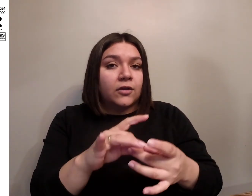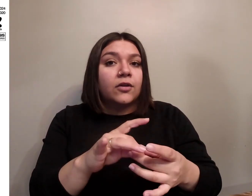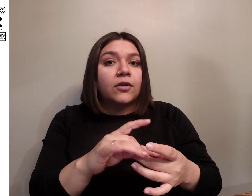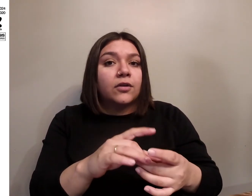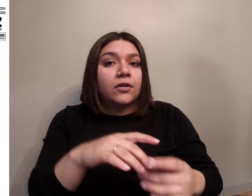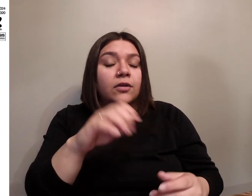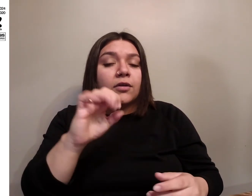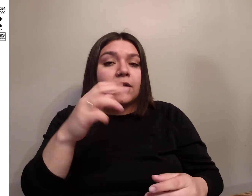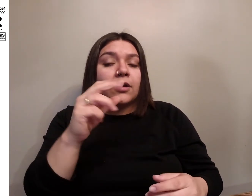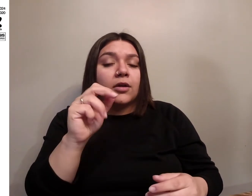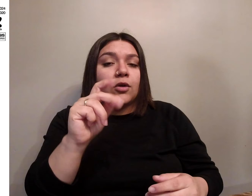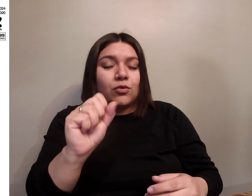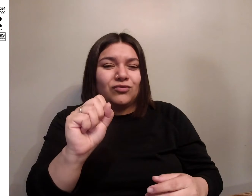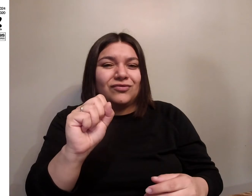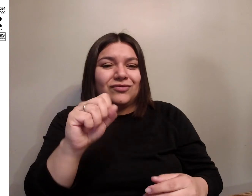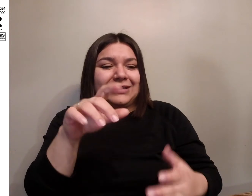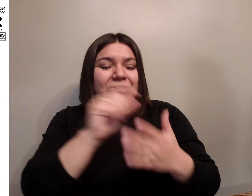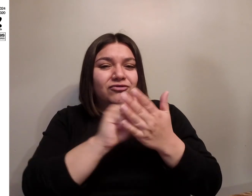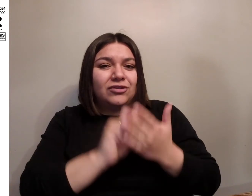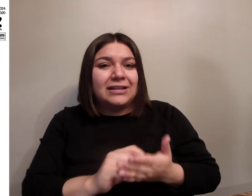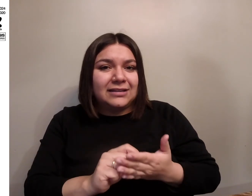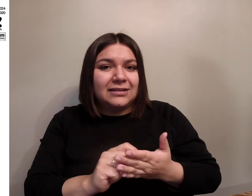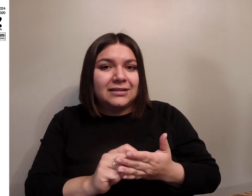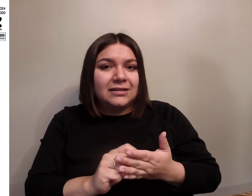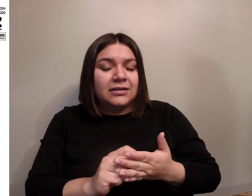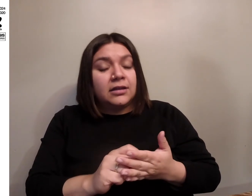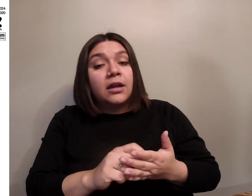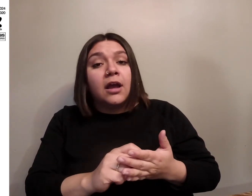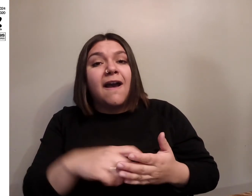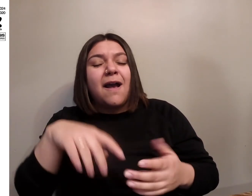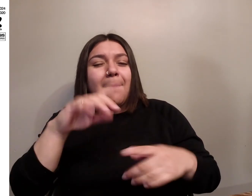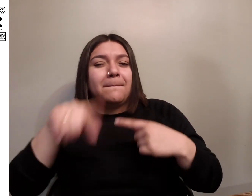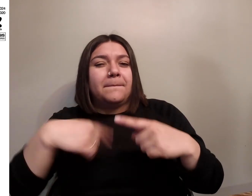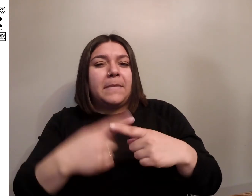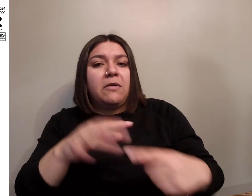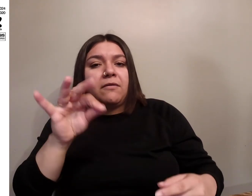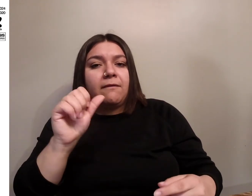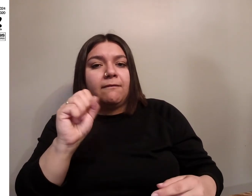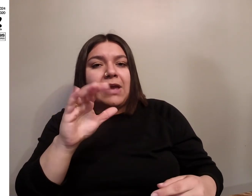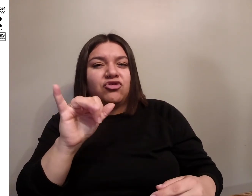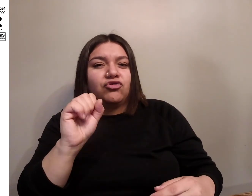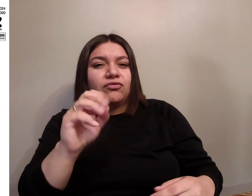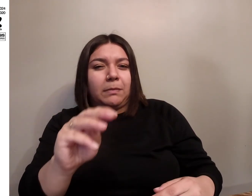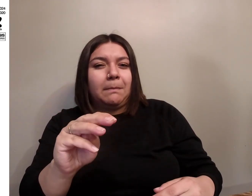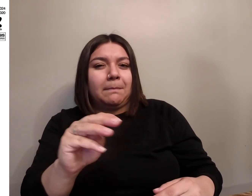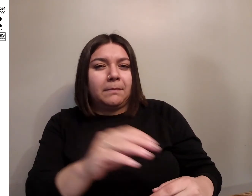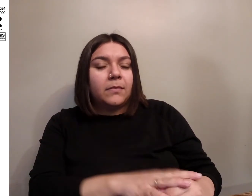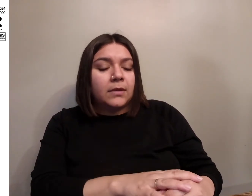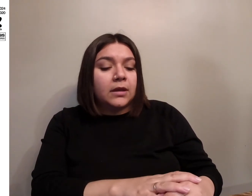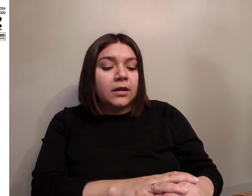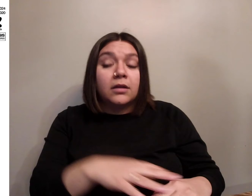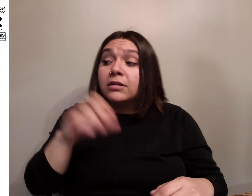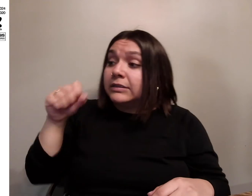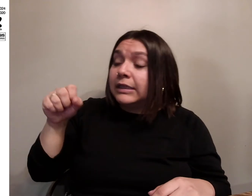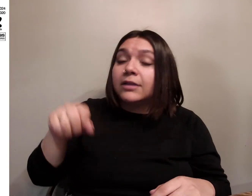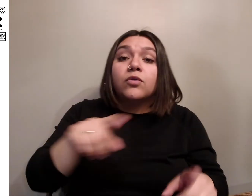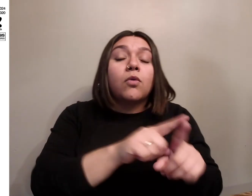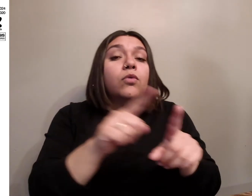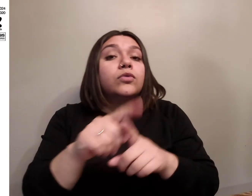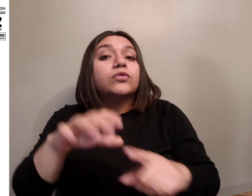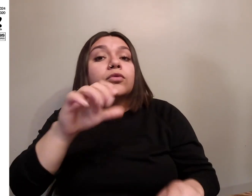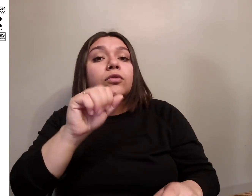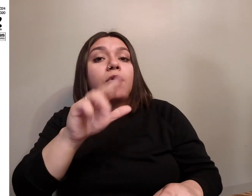a fan of Umberto Eco's essay, Ur-Fascism, and